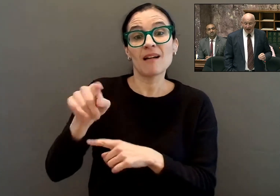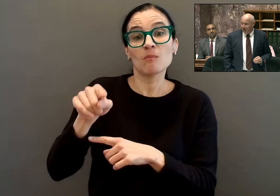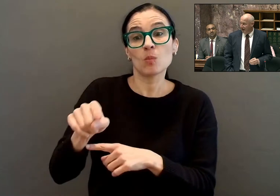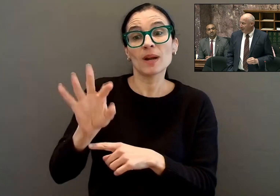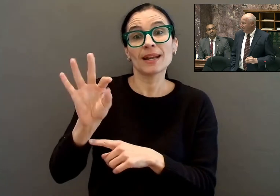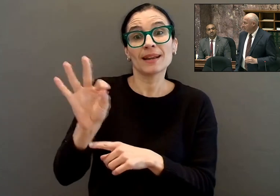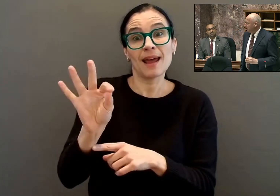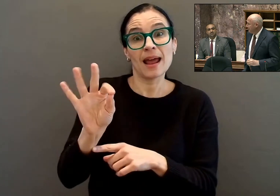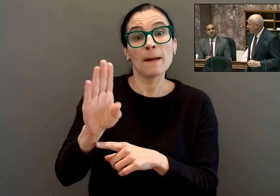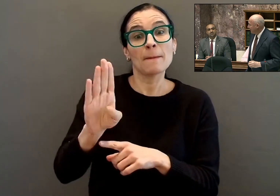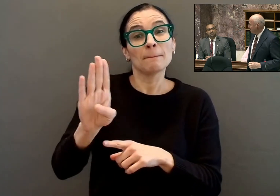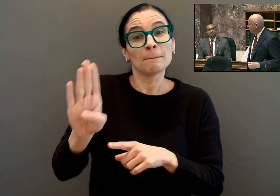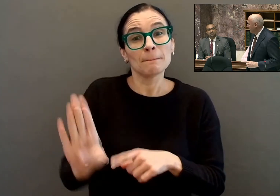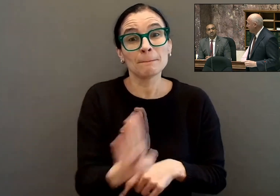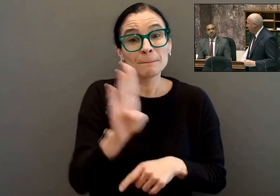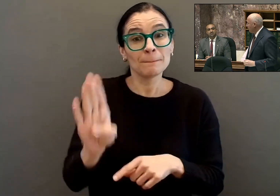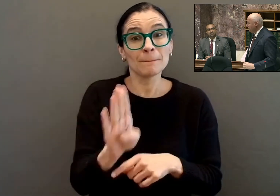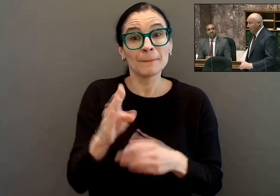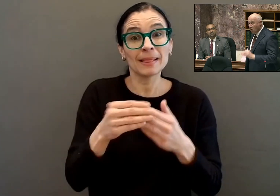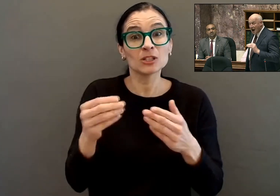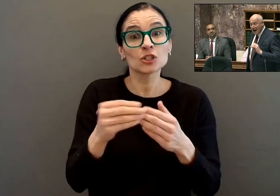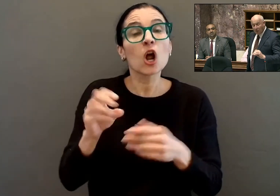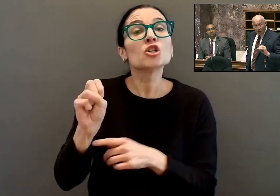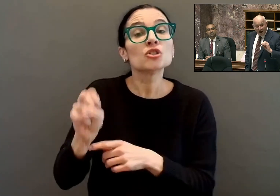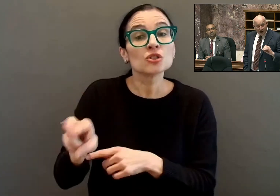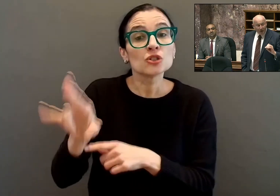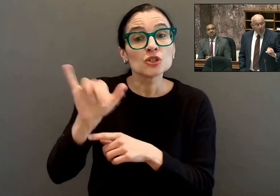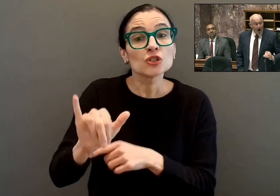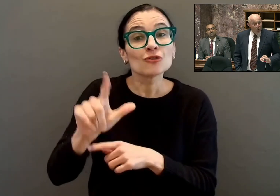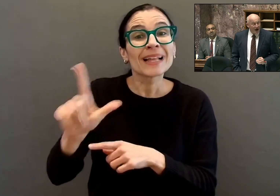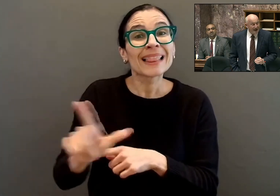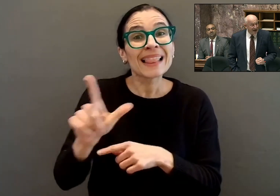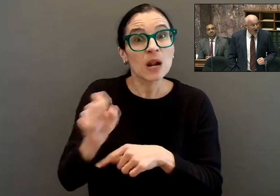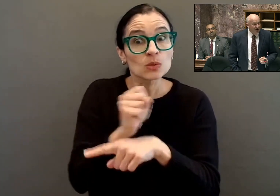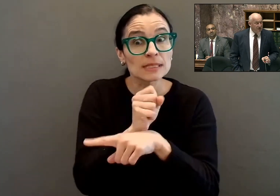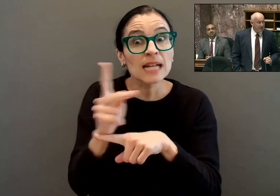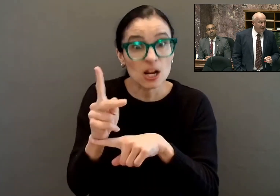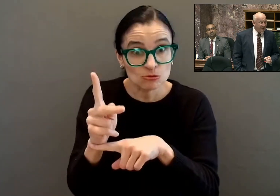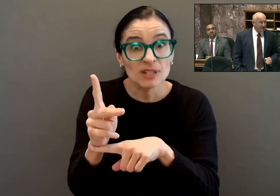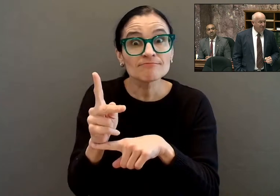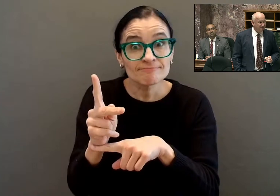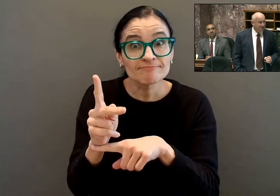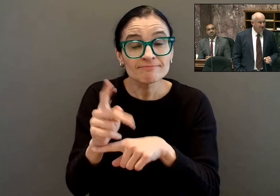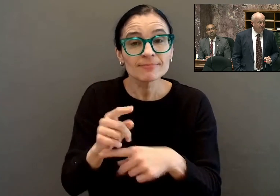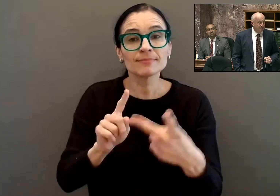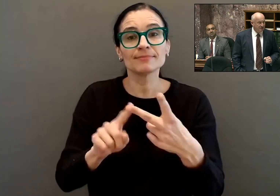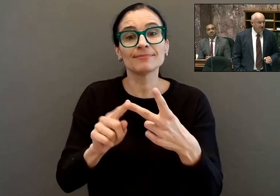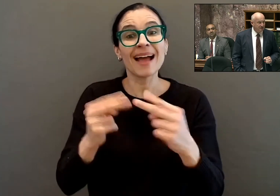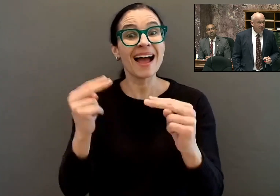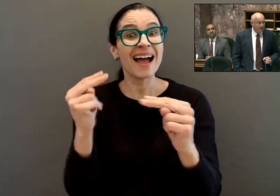Surrey-Langley SkyTrain, Honourable Speaker. From Highway 1 widening, Honourable Speaker.